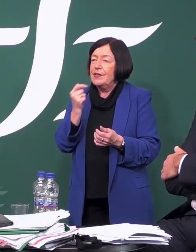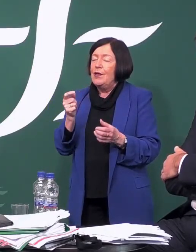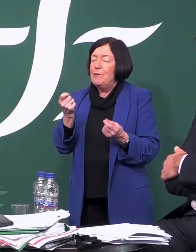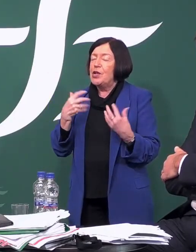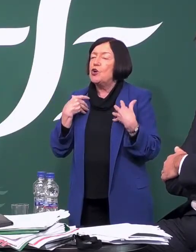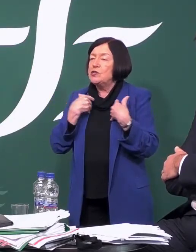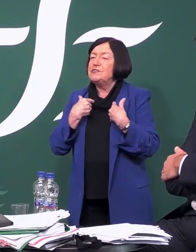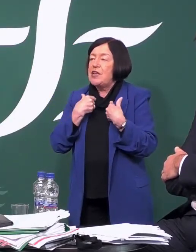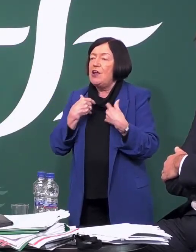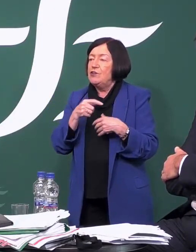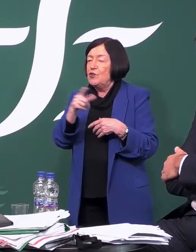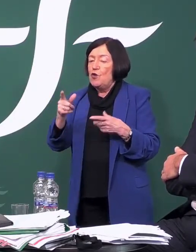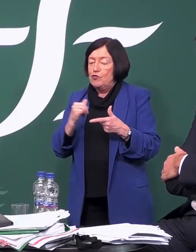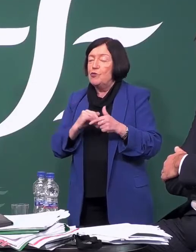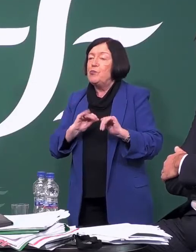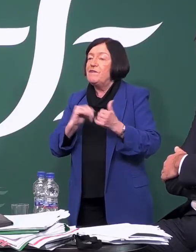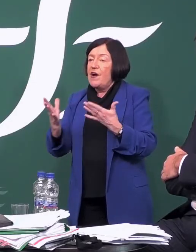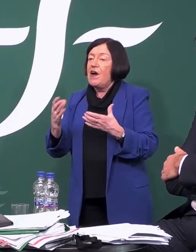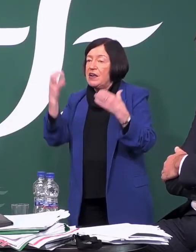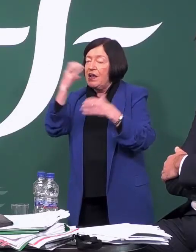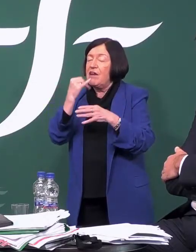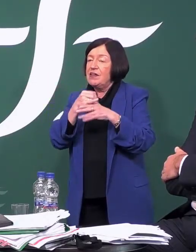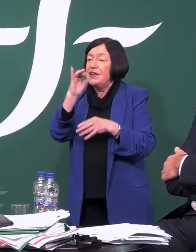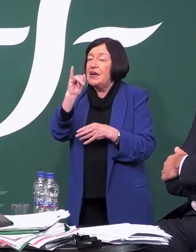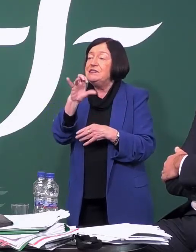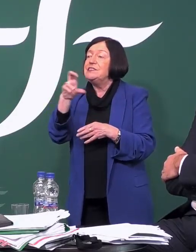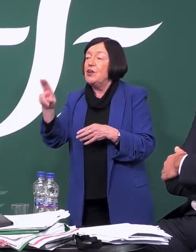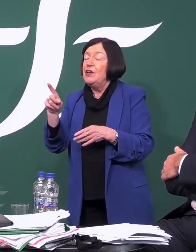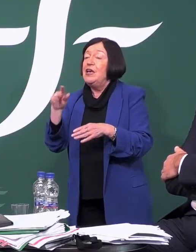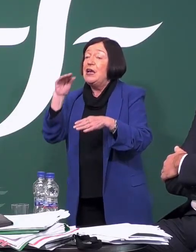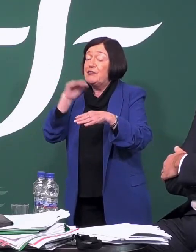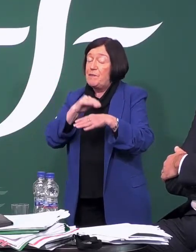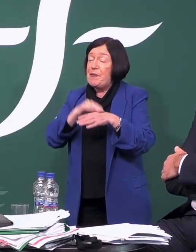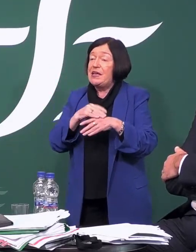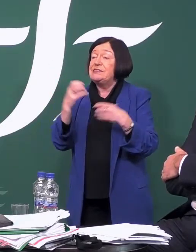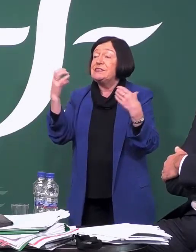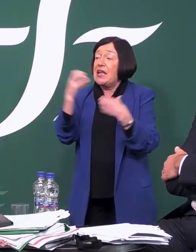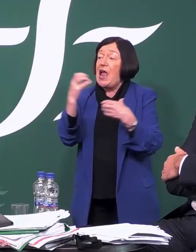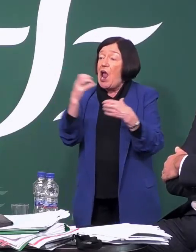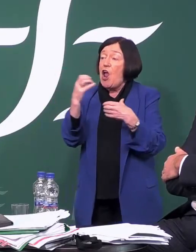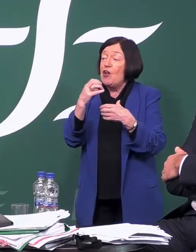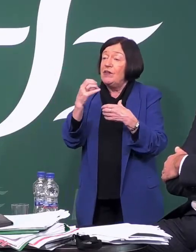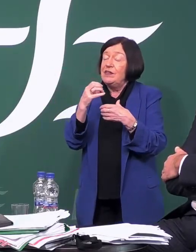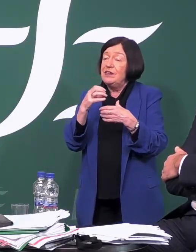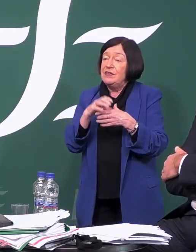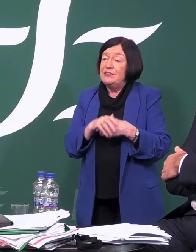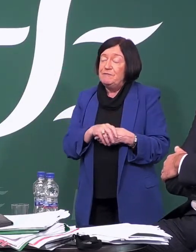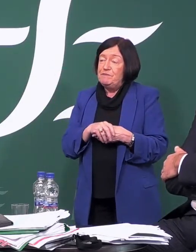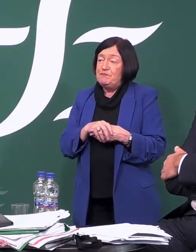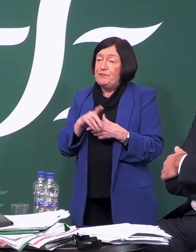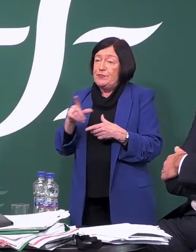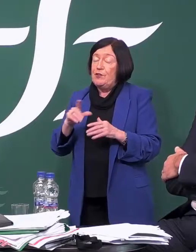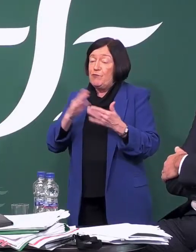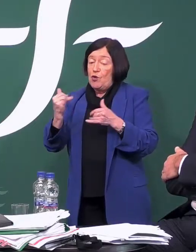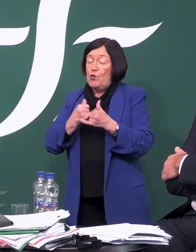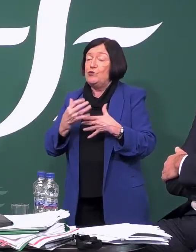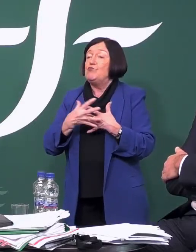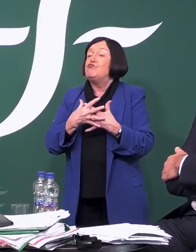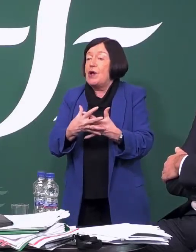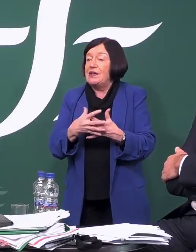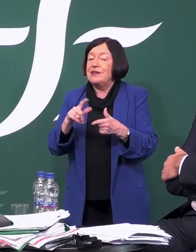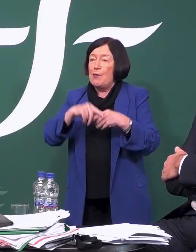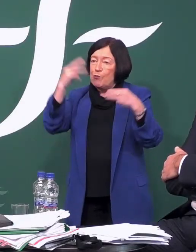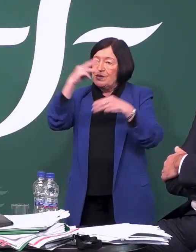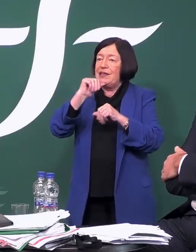concern to those providing care for them in intensive care because of the complexity of care and clearly the complexity of providing care to someone who's pregnant and protecting